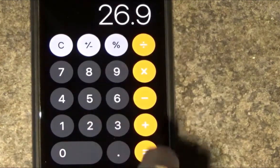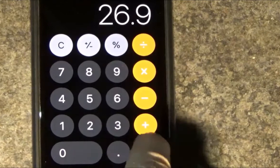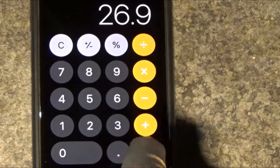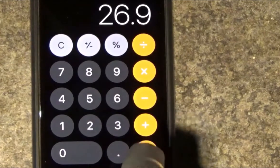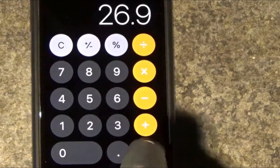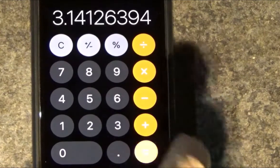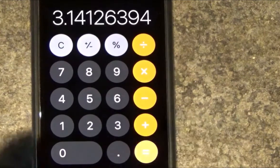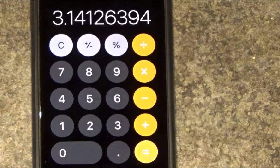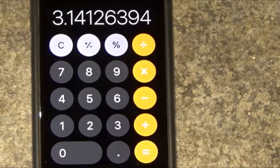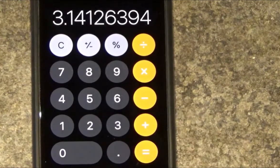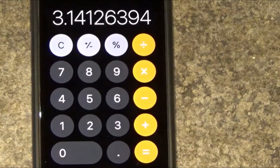26.9 equals